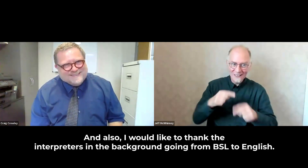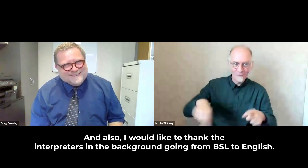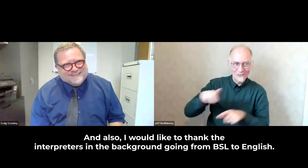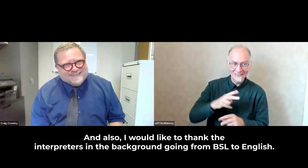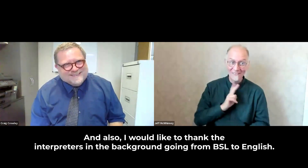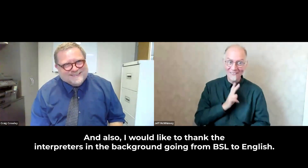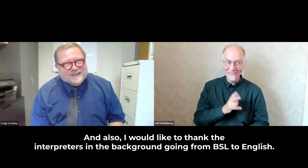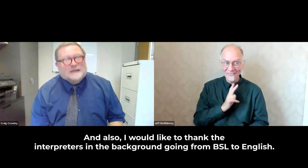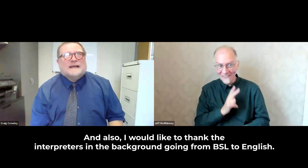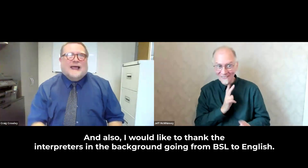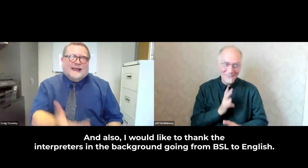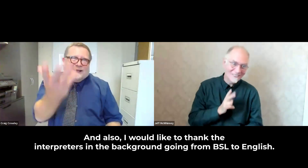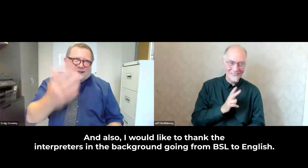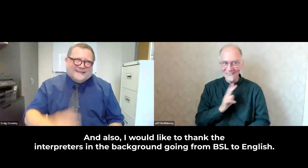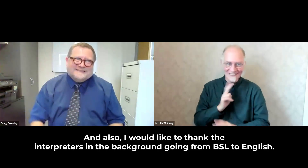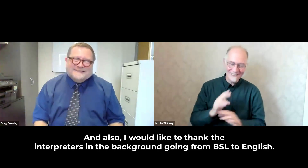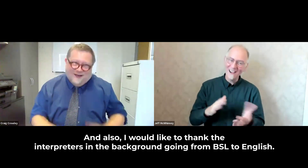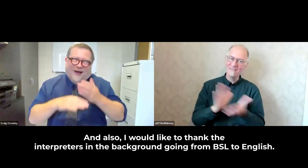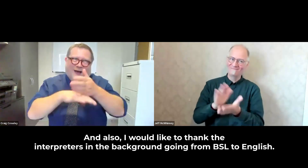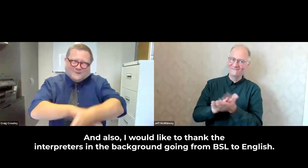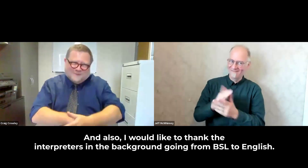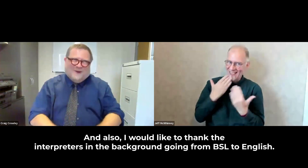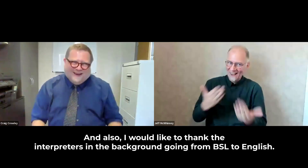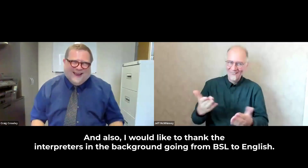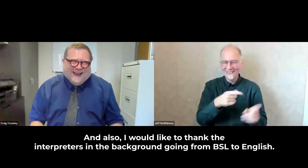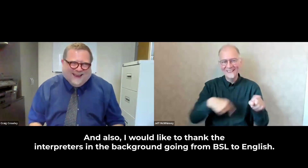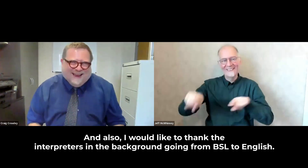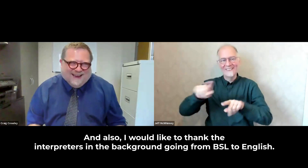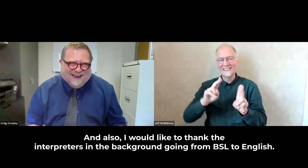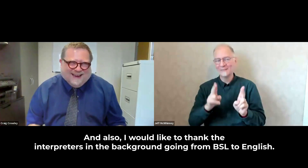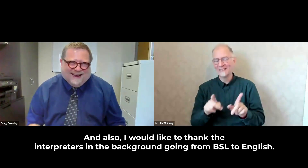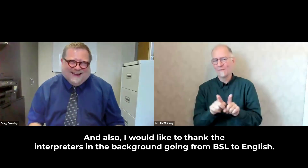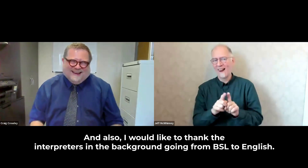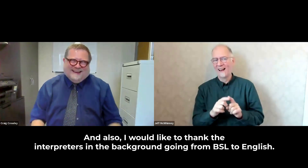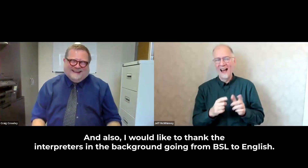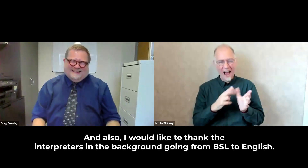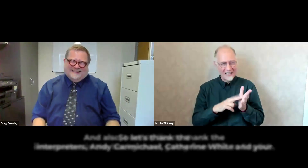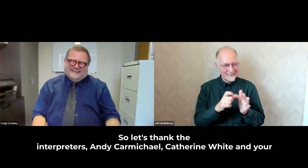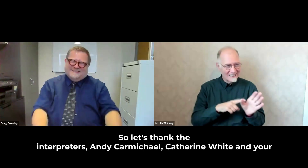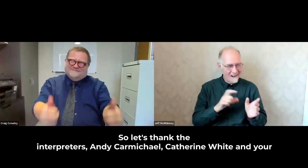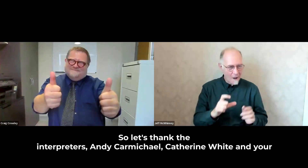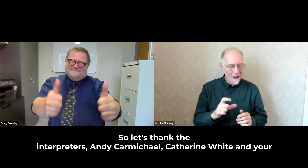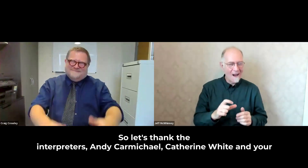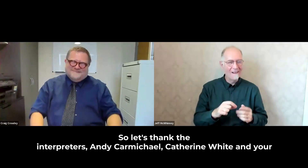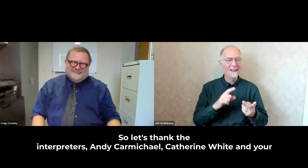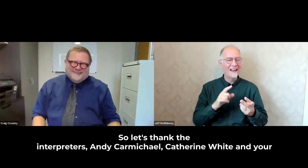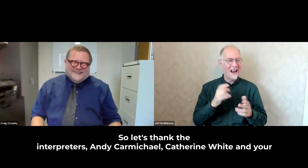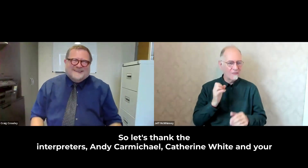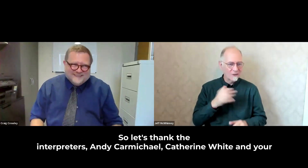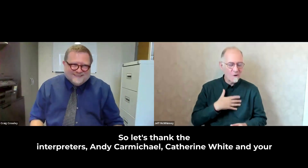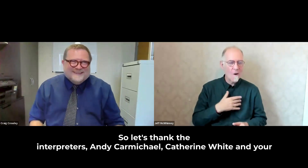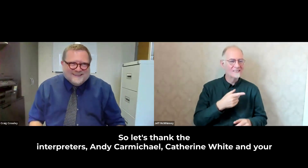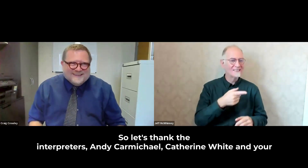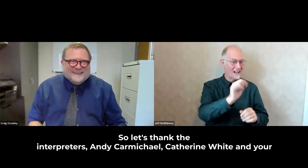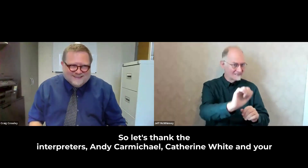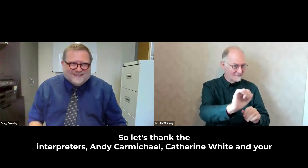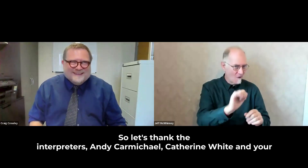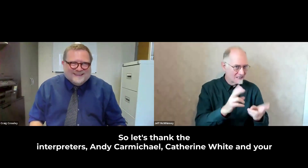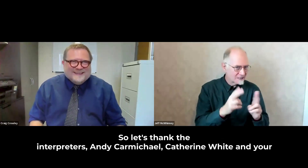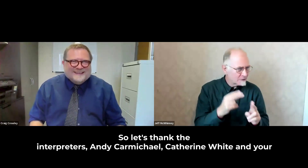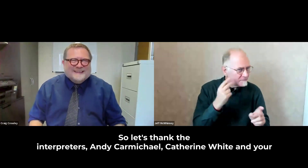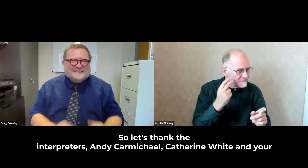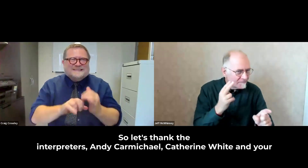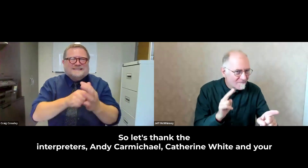Jeff. Thank you. And also, I would like the interpreters in the background going from BSL to English. So let's thank the interpreter, Andy